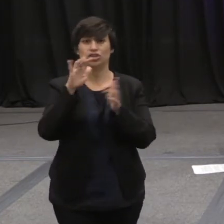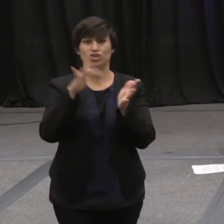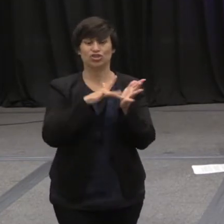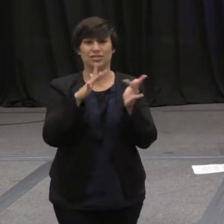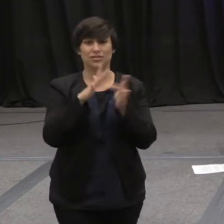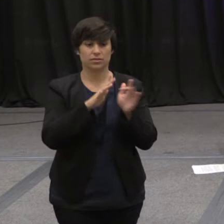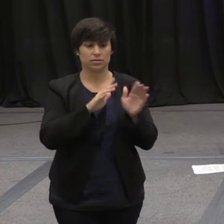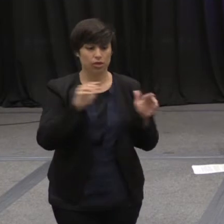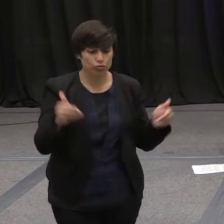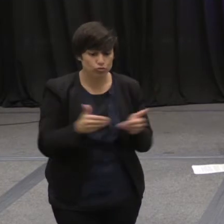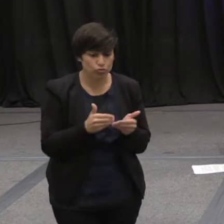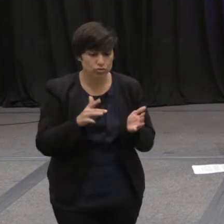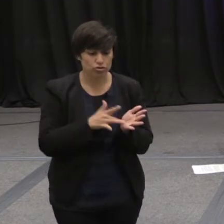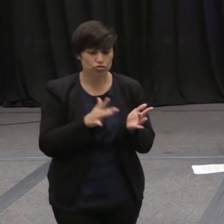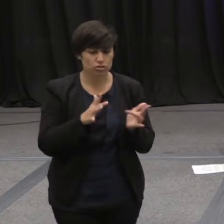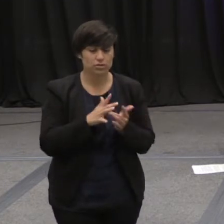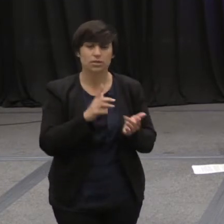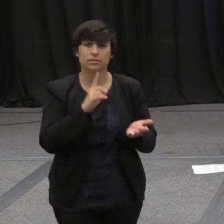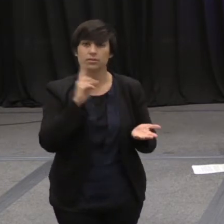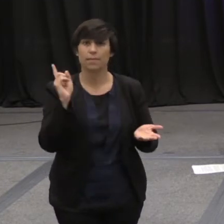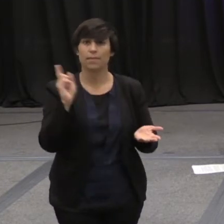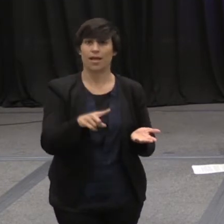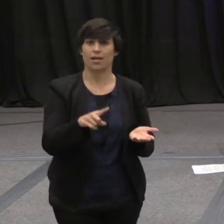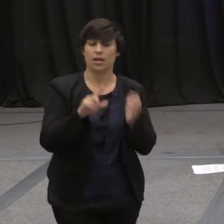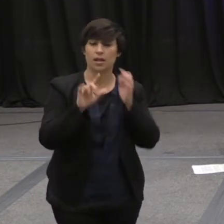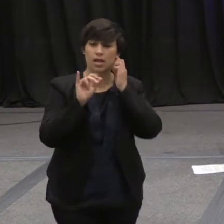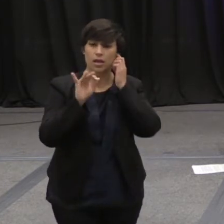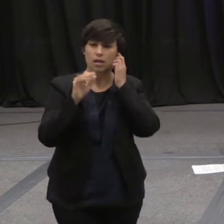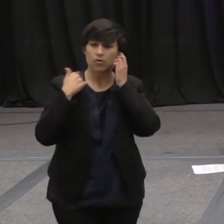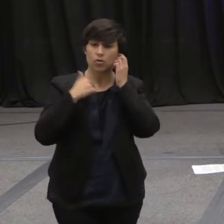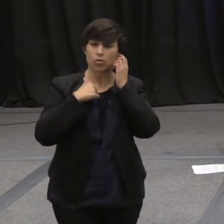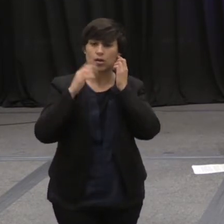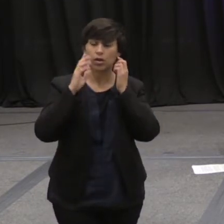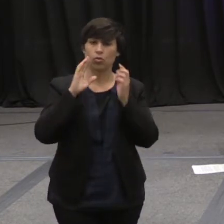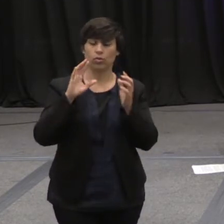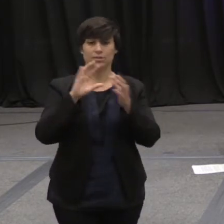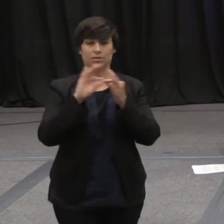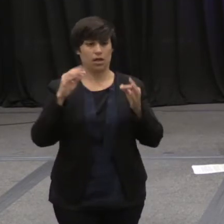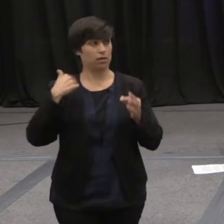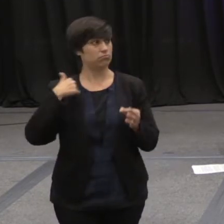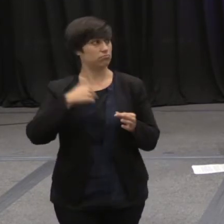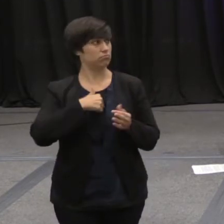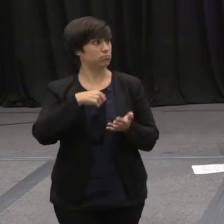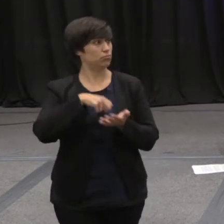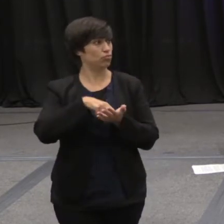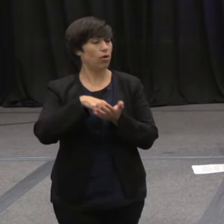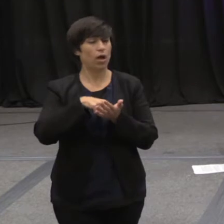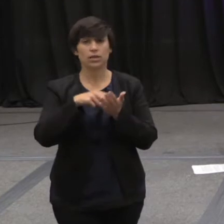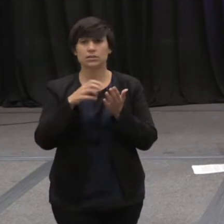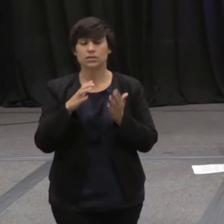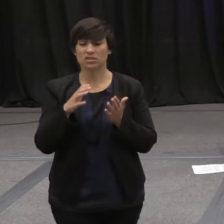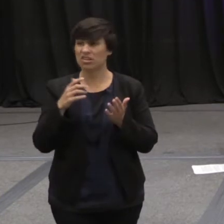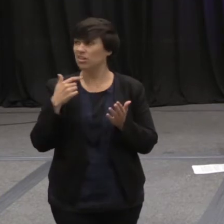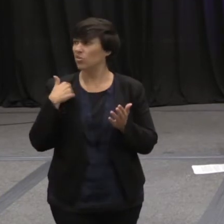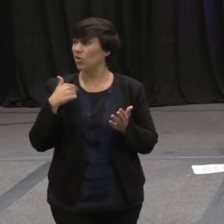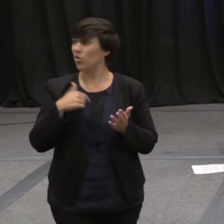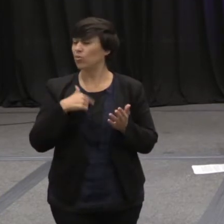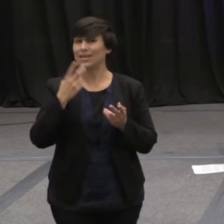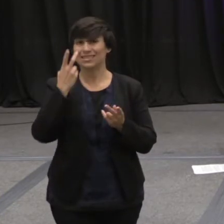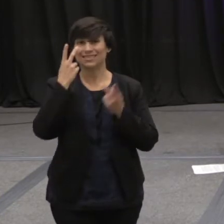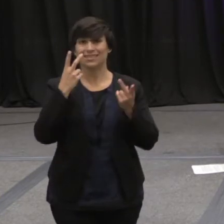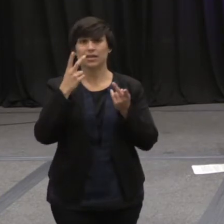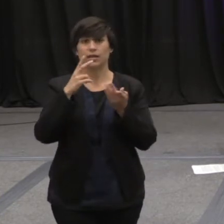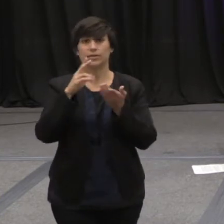introduced, Jesus commanded, and so if we're going to say as Protestants, well, you know, a lot of these things we see as sacraments,